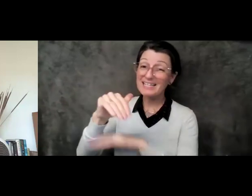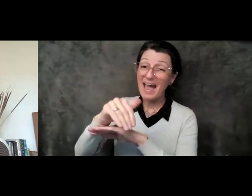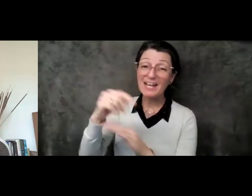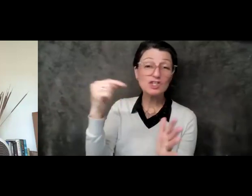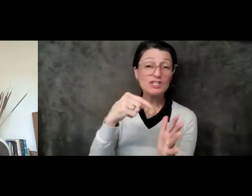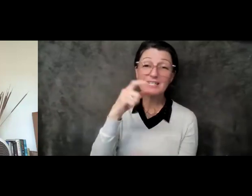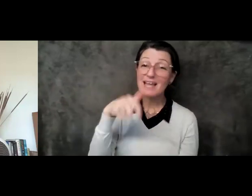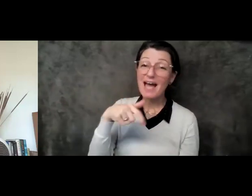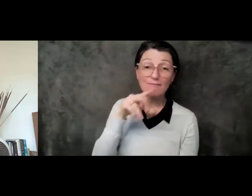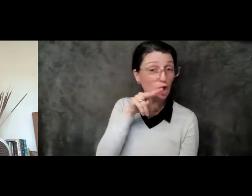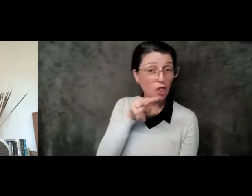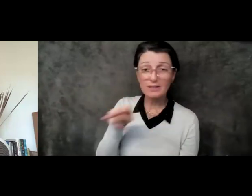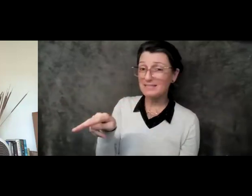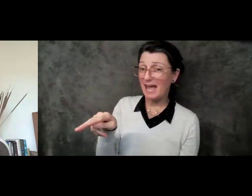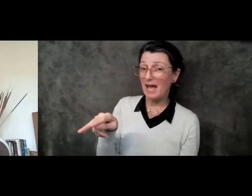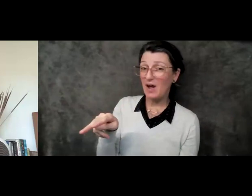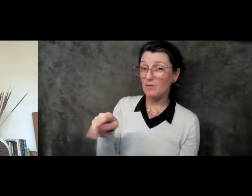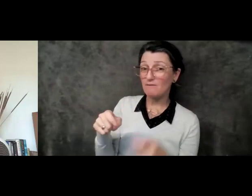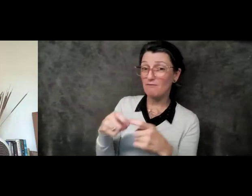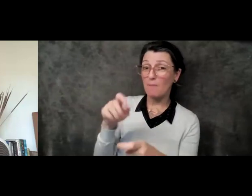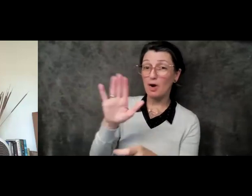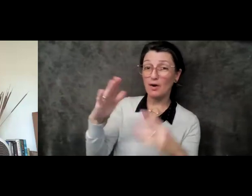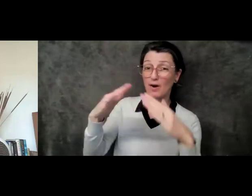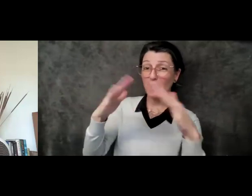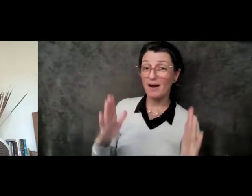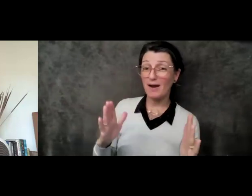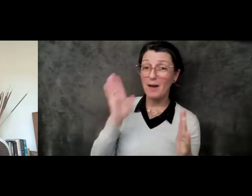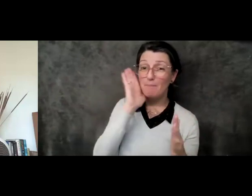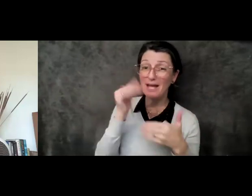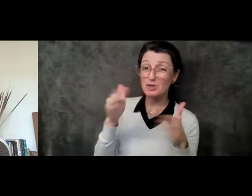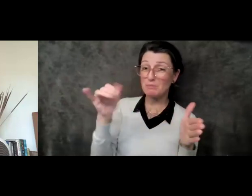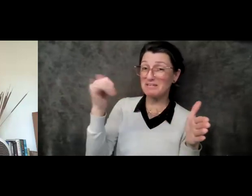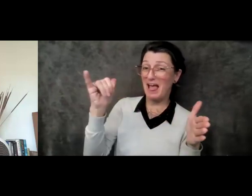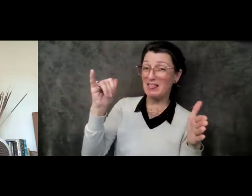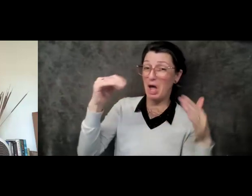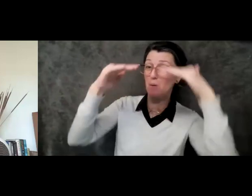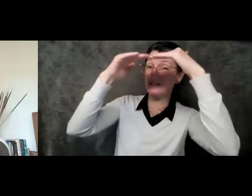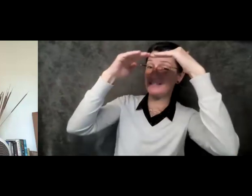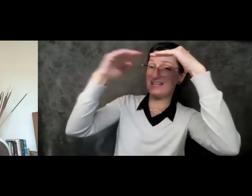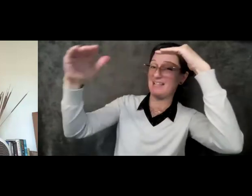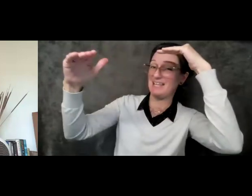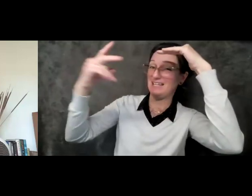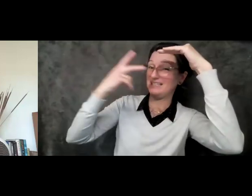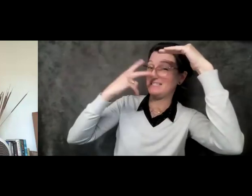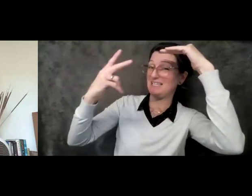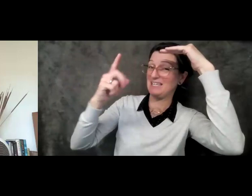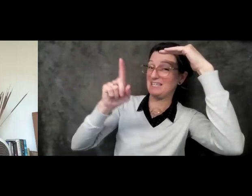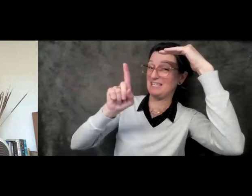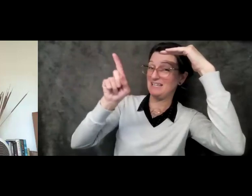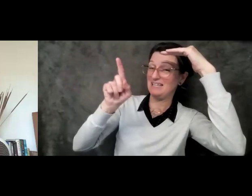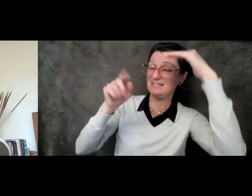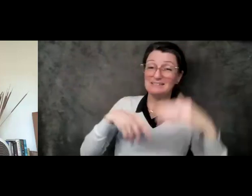corner of the yellowed ceiling and watch what happens to that strangely damp and quiet